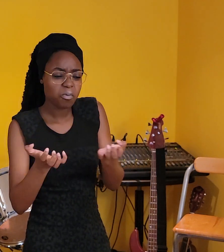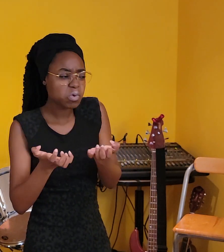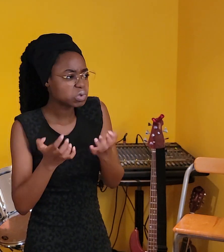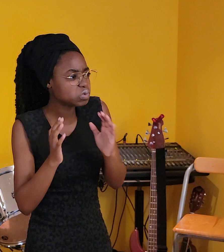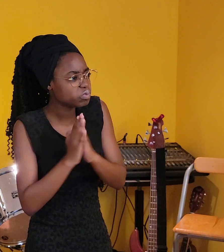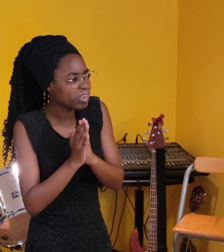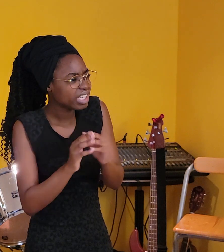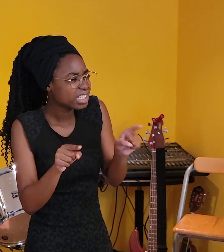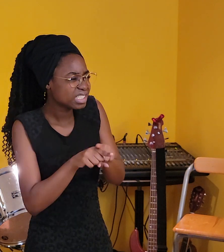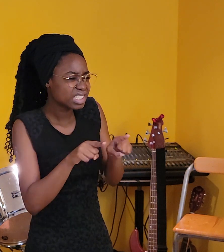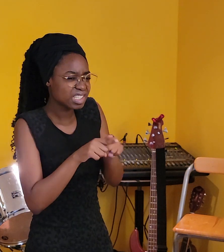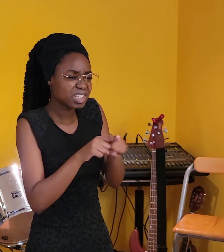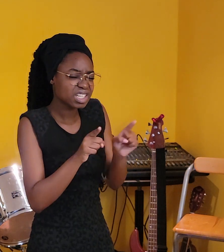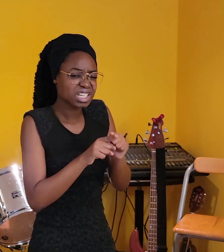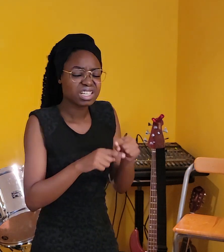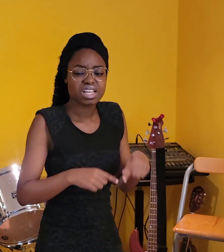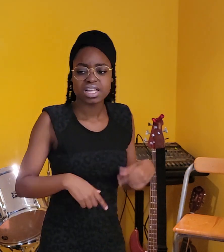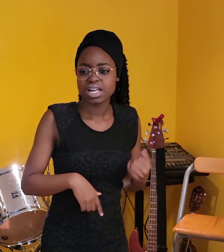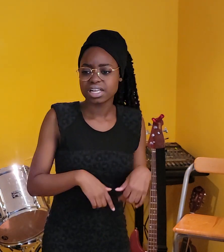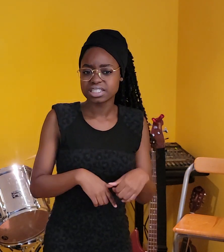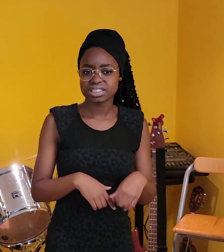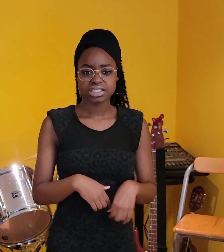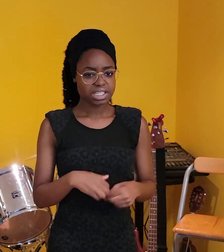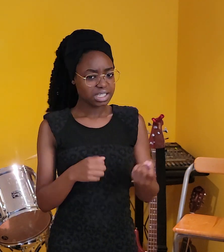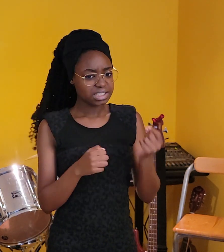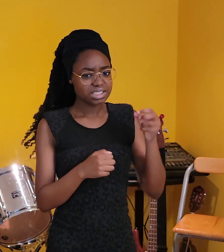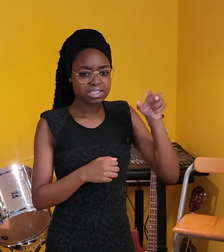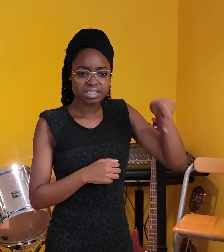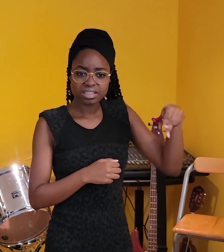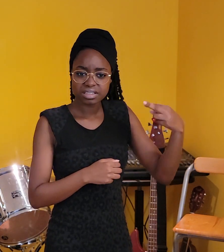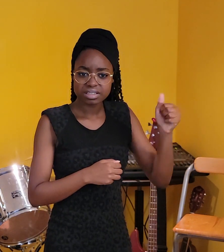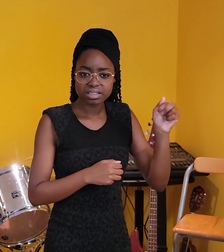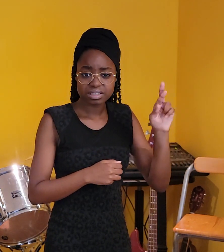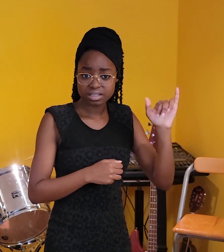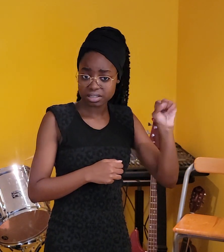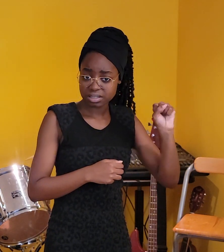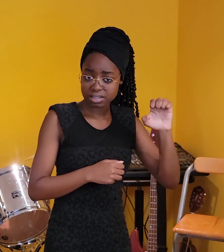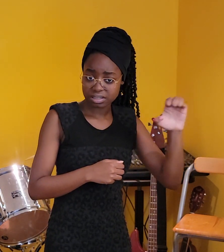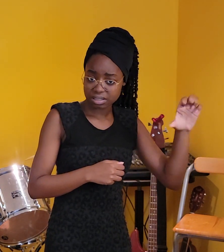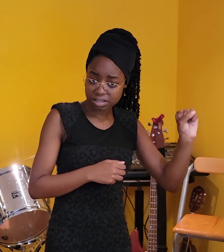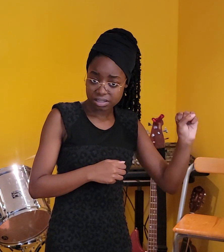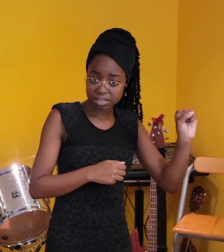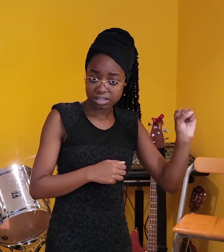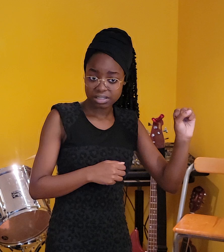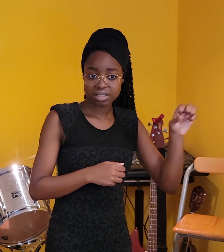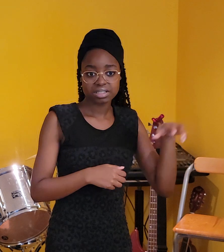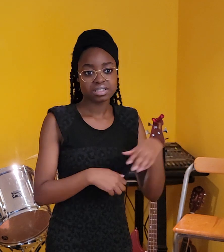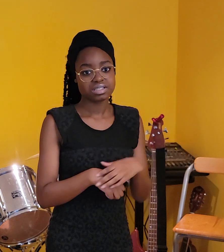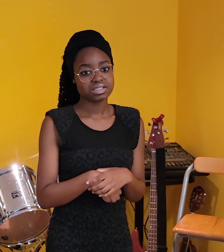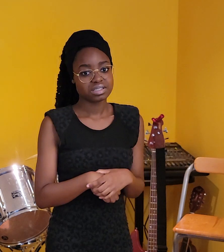know, heartless, almost mindless mumbo-jumbo prayers.